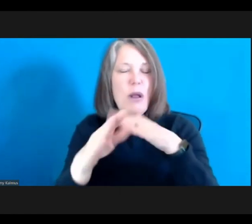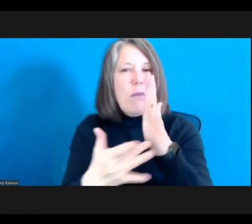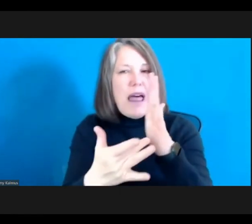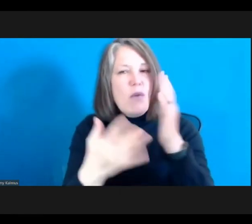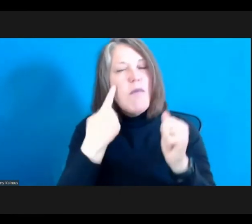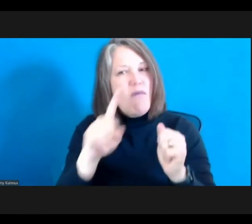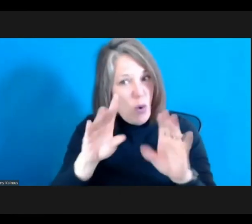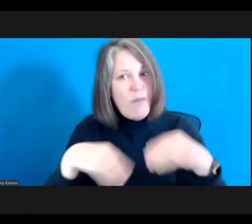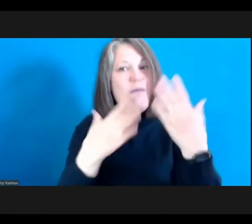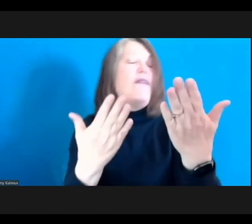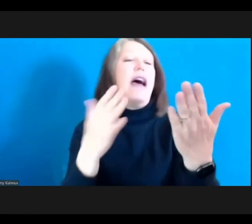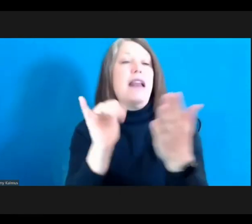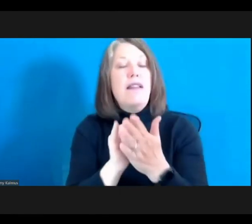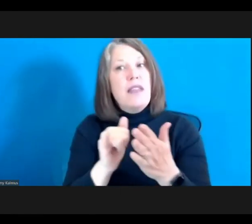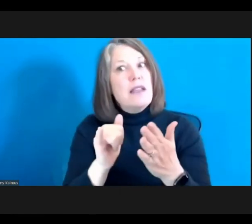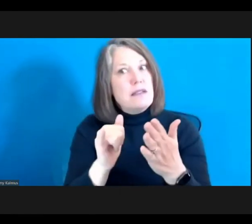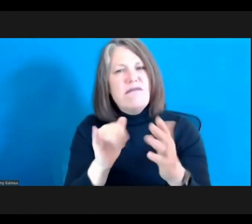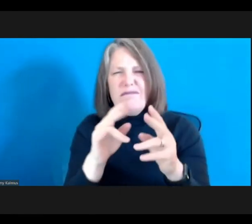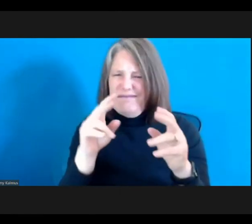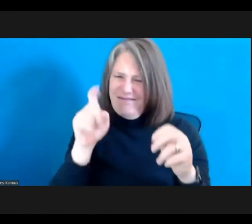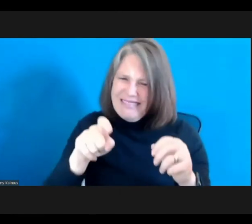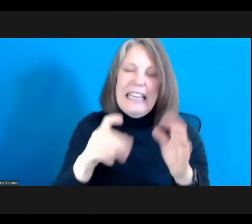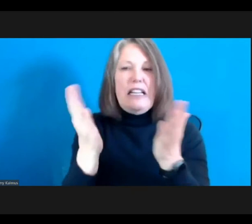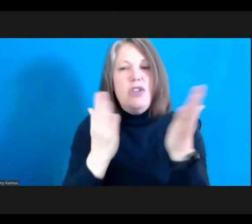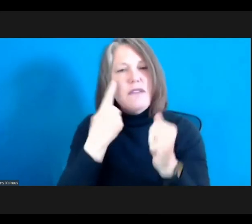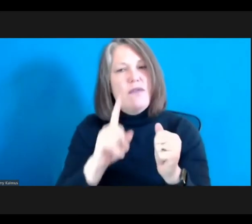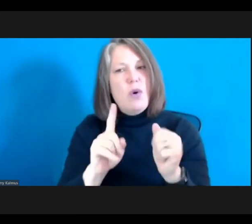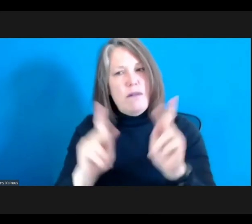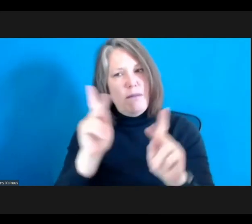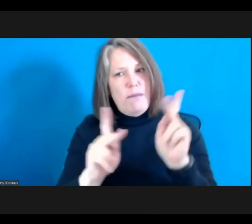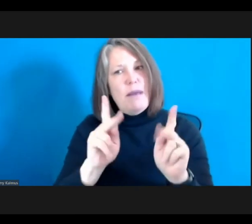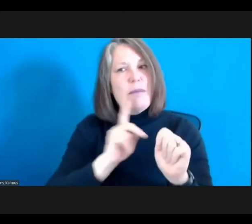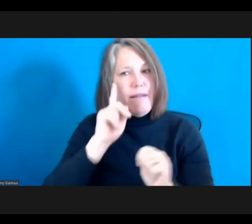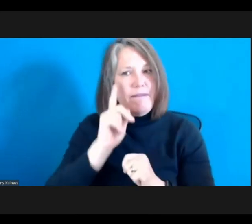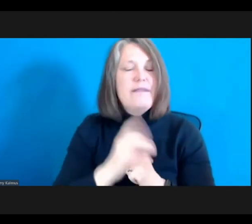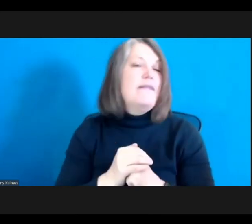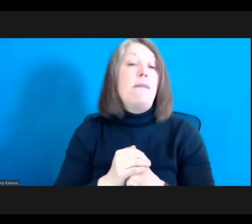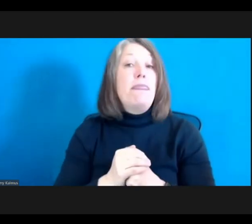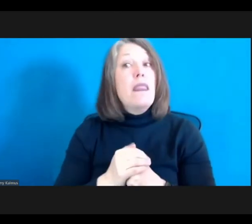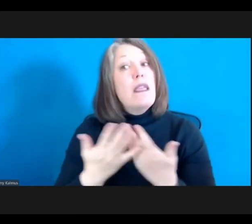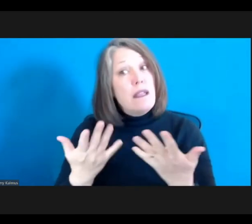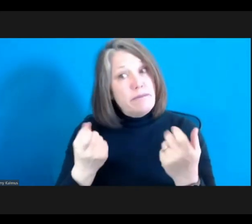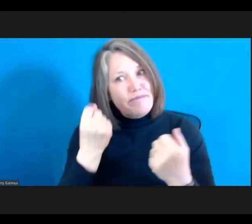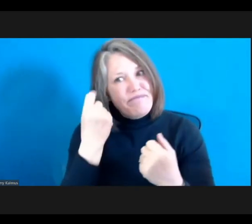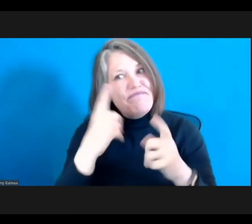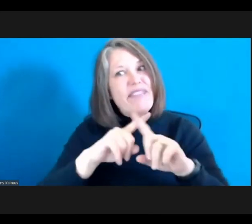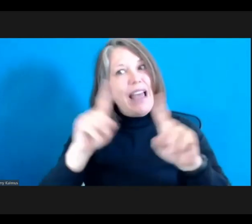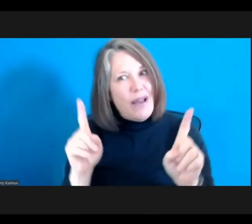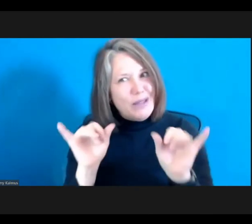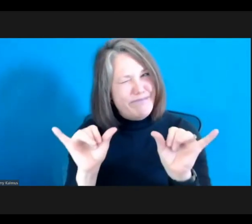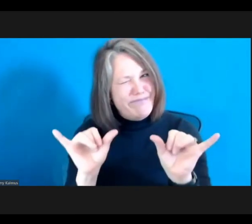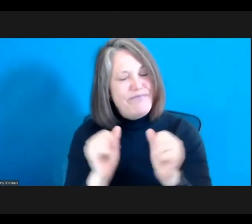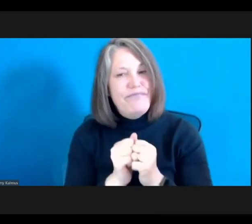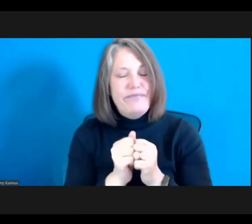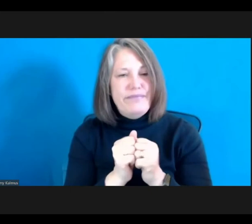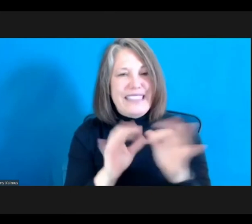for providing this highly needed service for individuals who are deaf. However, Mm-hmm.